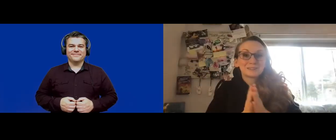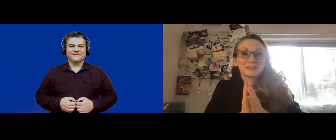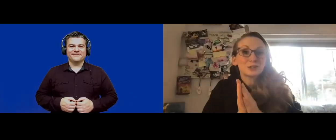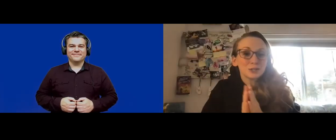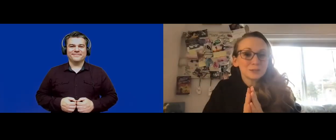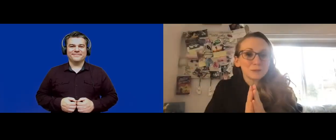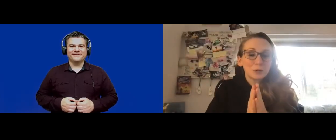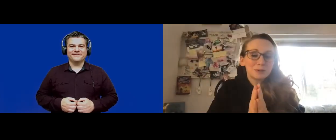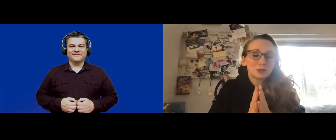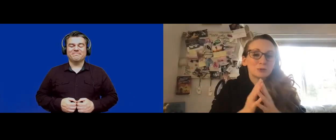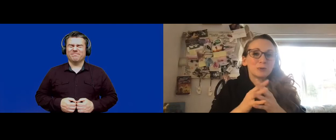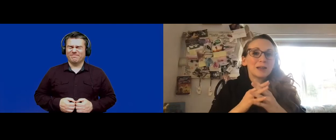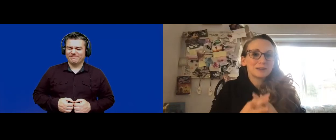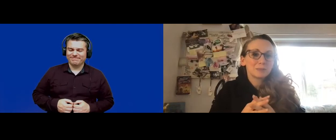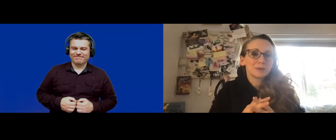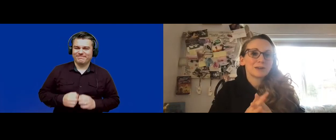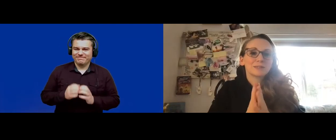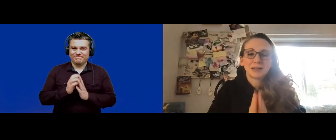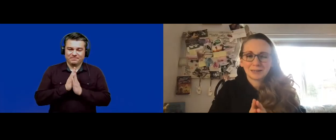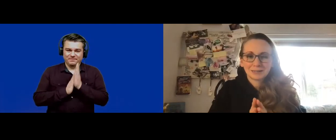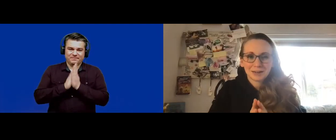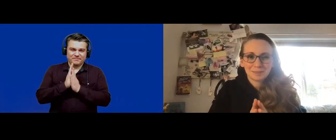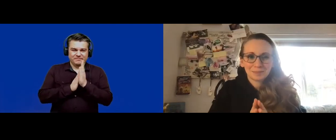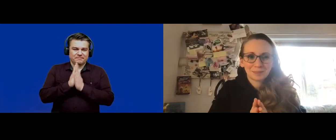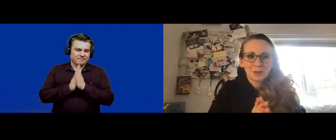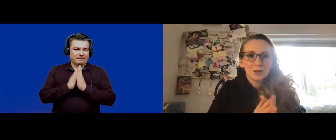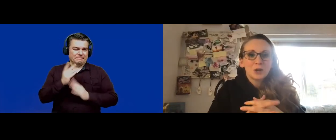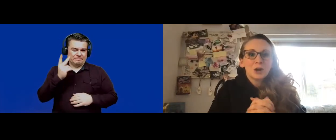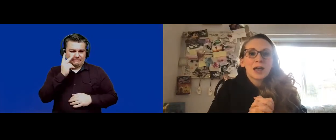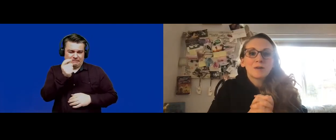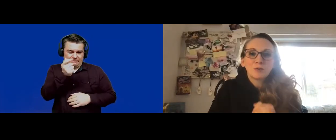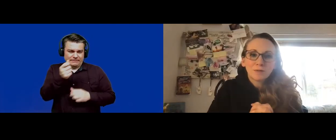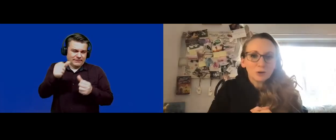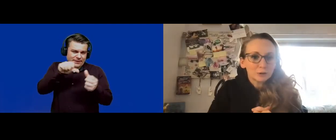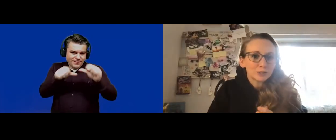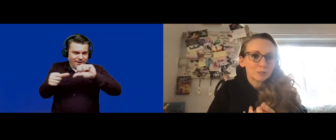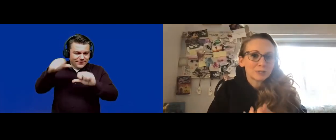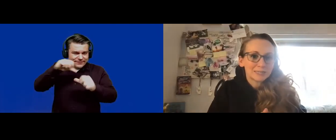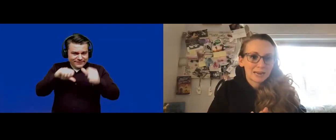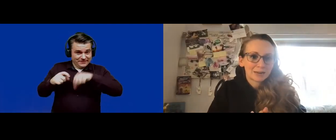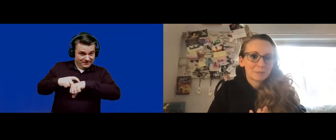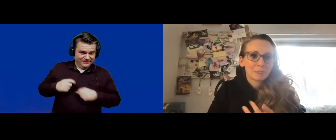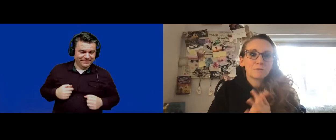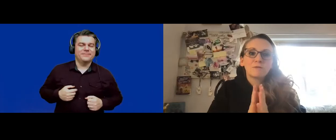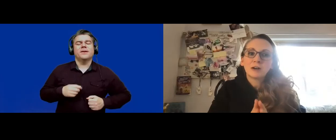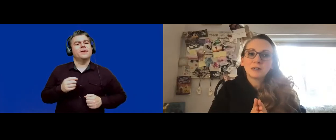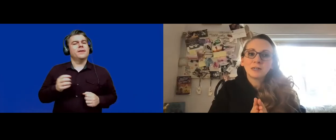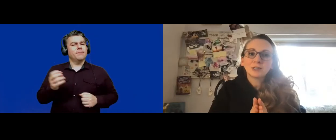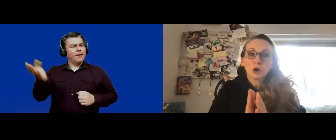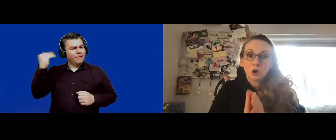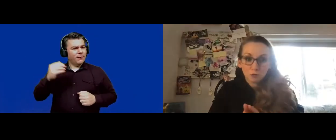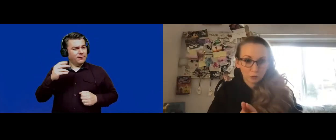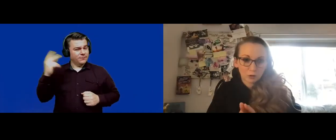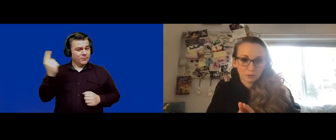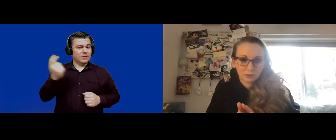Okay, let's jump into a little bit of science time. Have you ever heard someone say